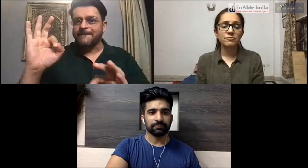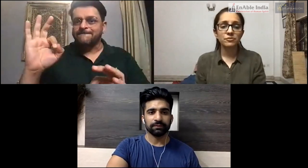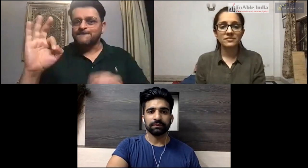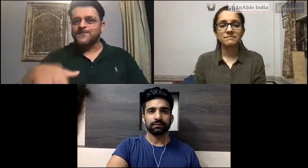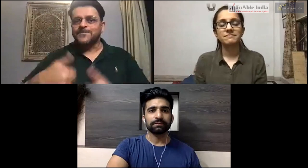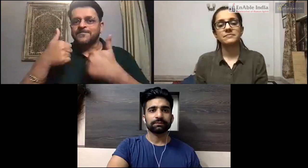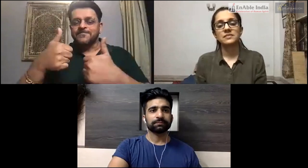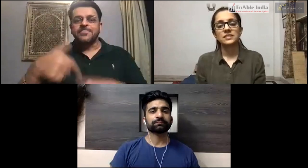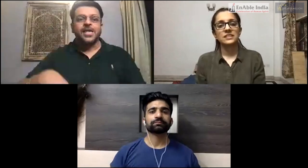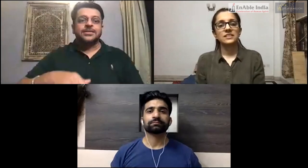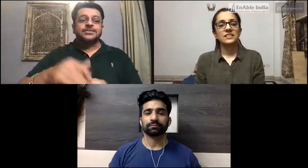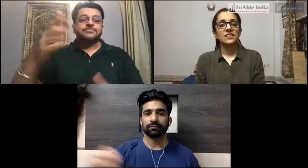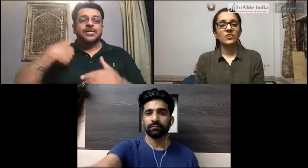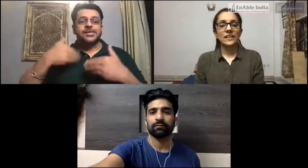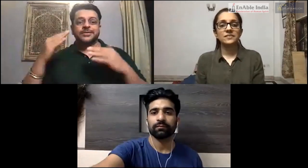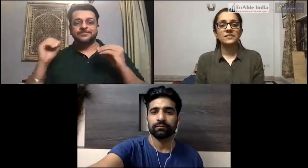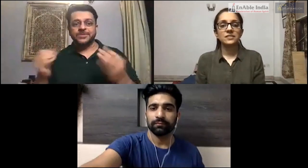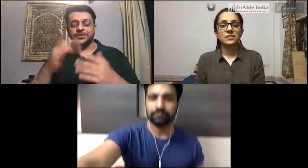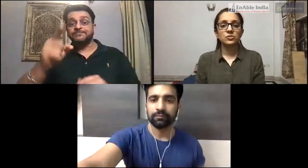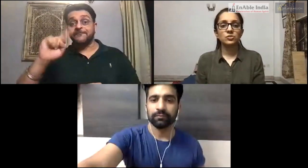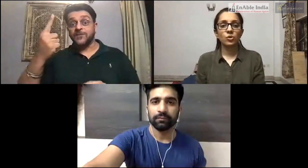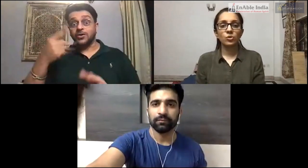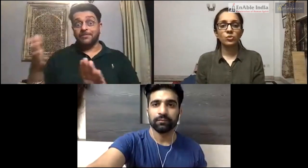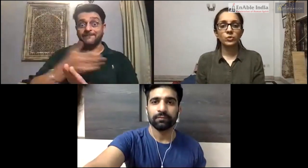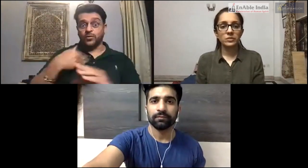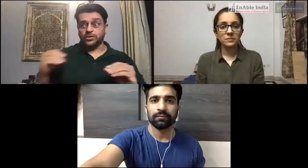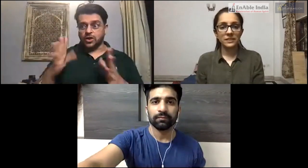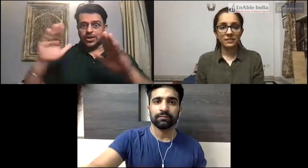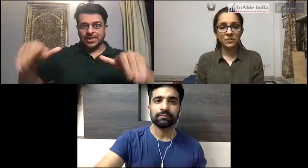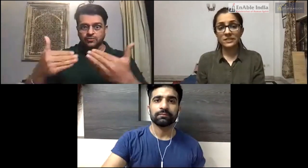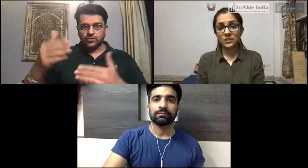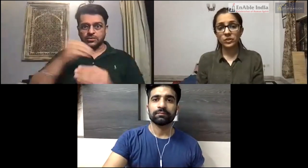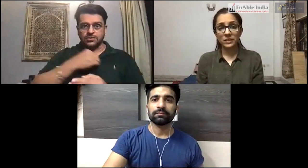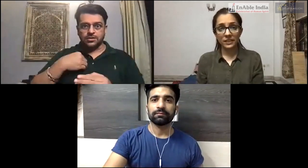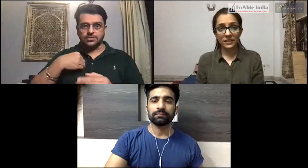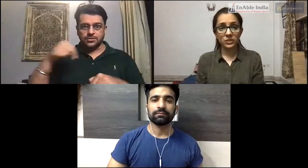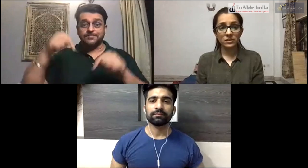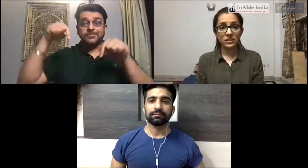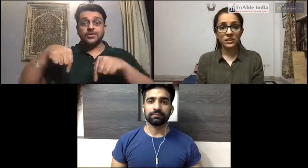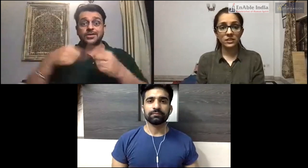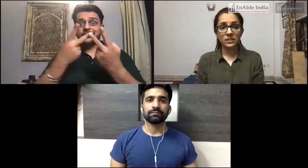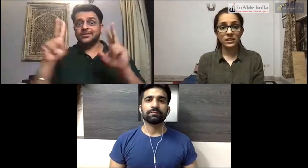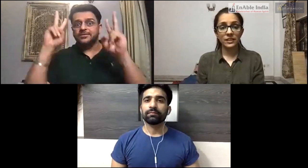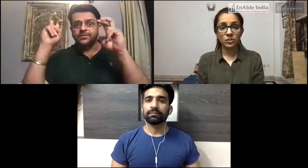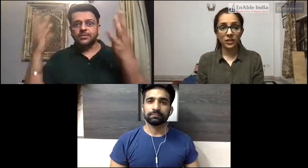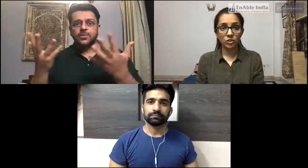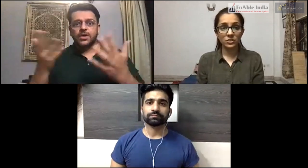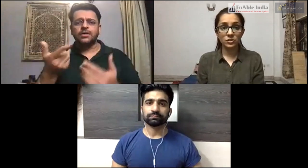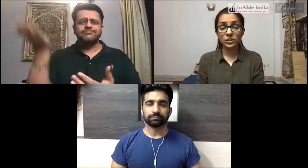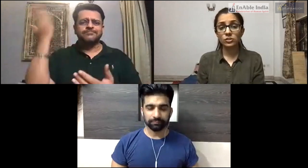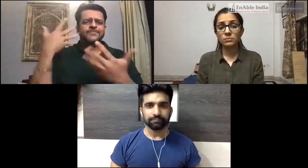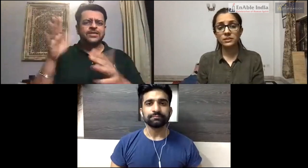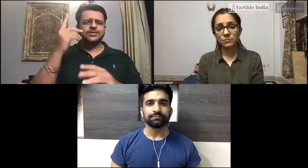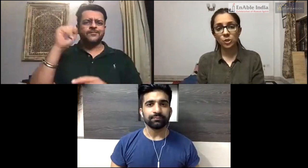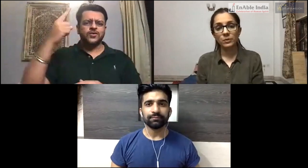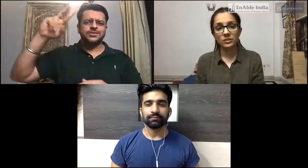safe. All right, so we will begin. Firstly, we begin with the introduction. So